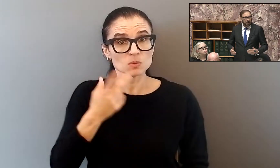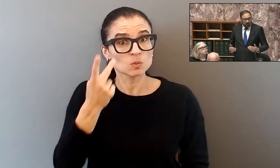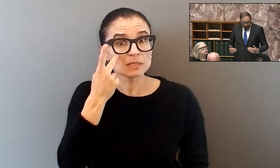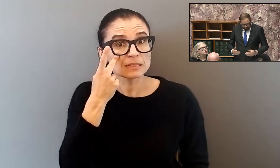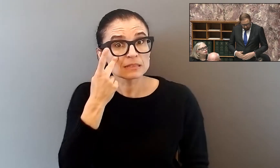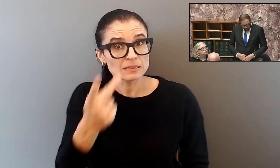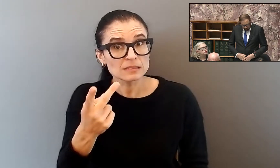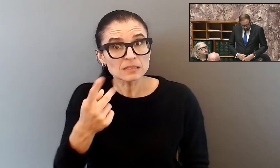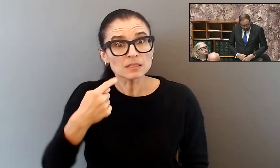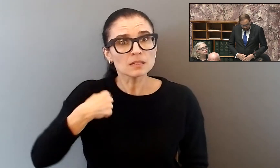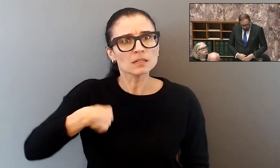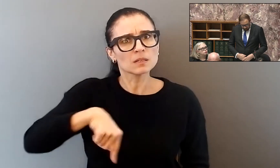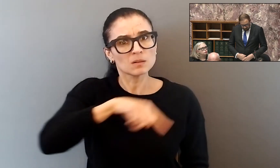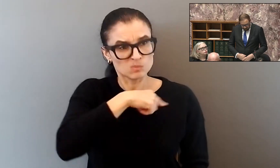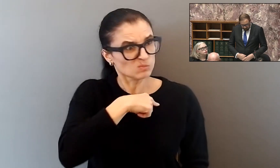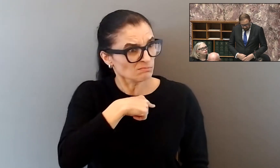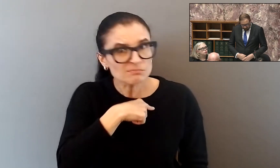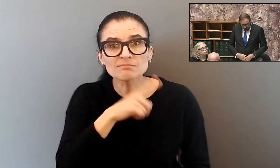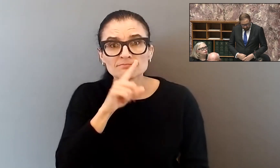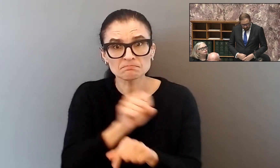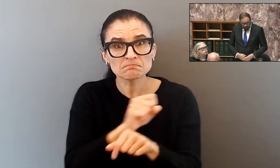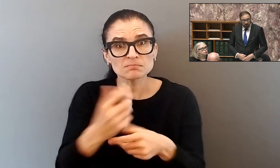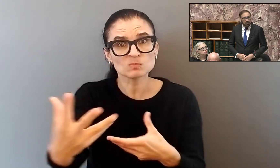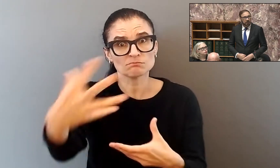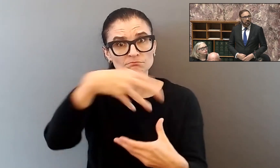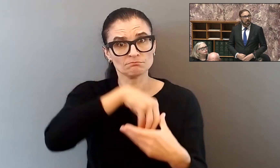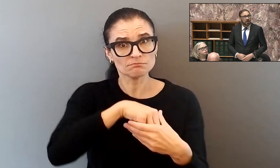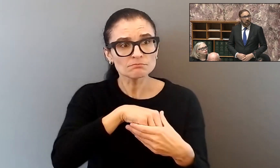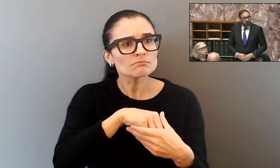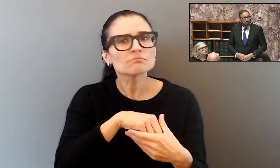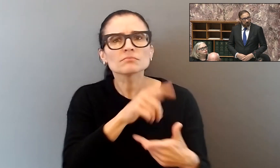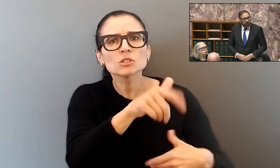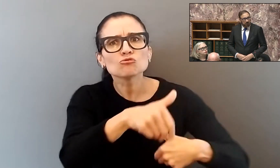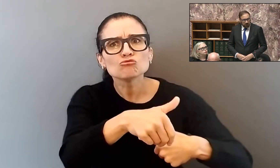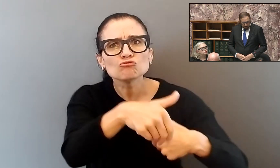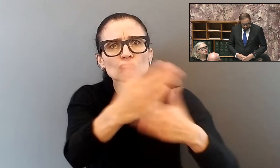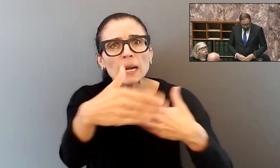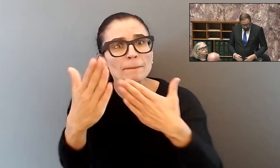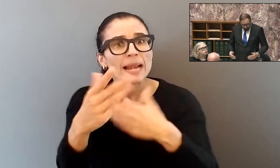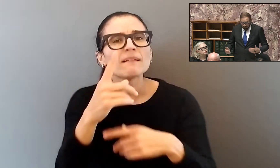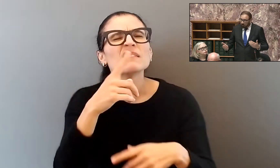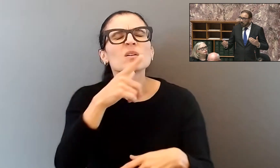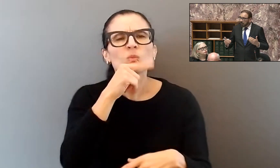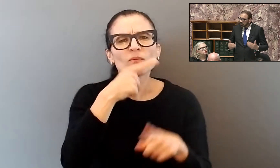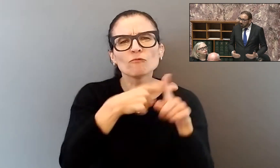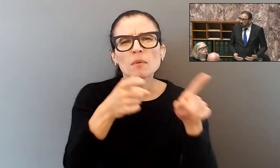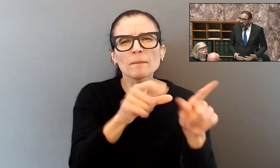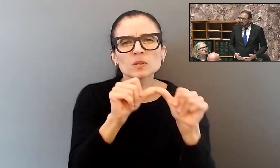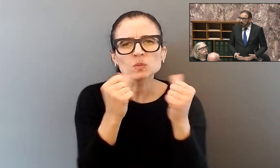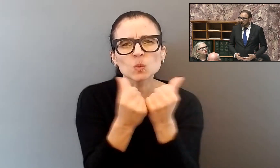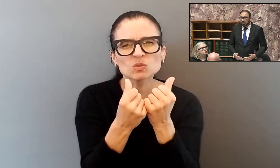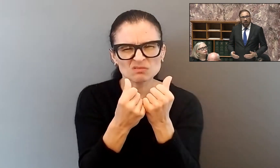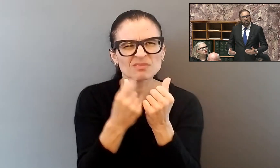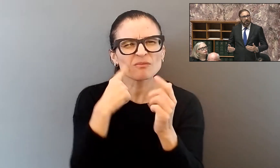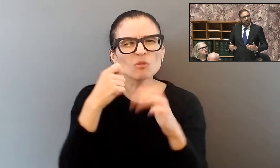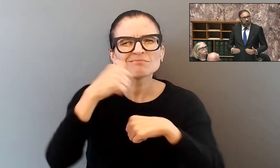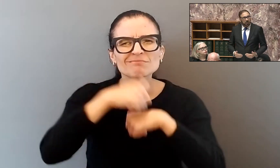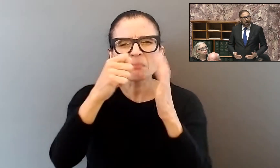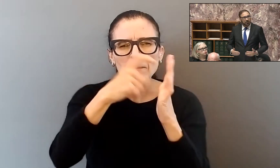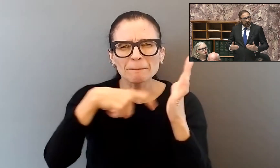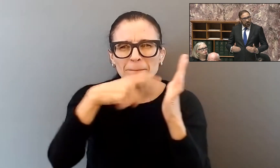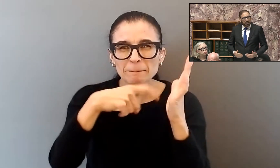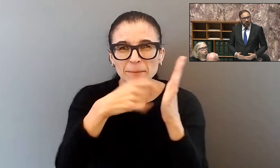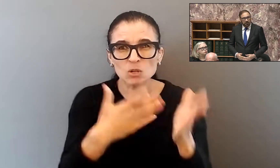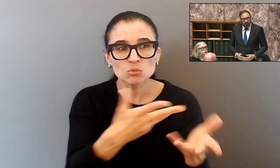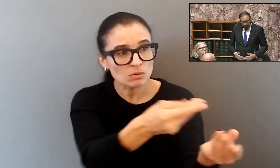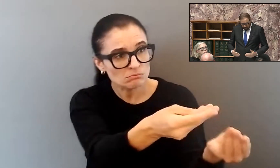several of the key recommendations made by the Association of Mineral Explorers, Mr. Speaker. We will continue, Mr. Speaker, to work with the industry